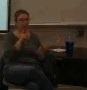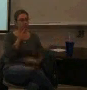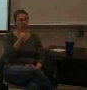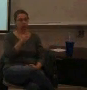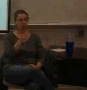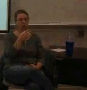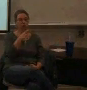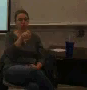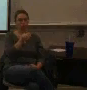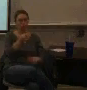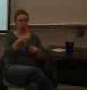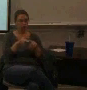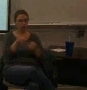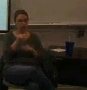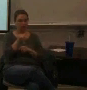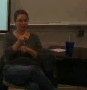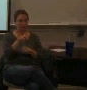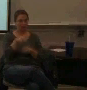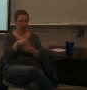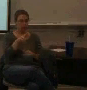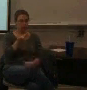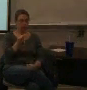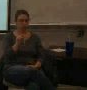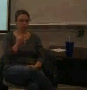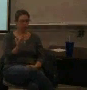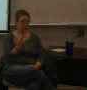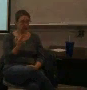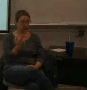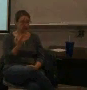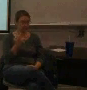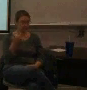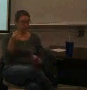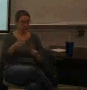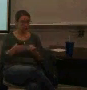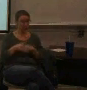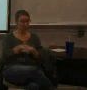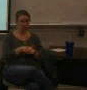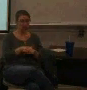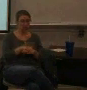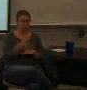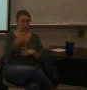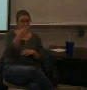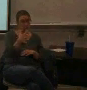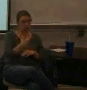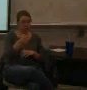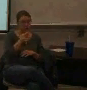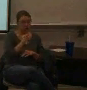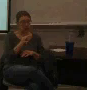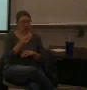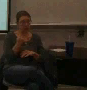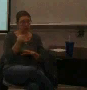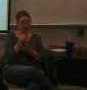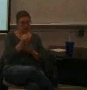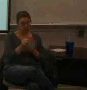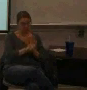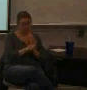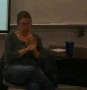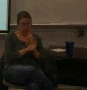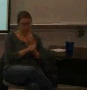Lake in Utah, which at one point covered perhaps over a third of the